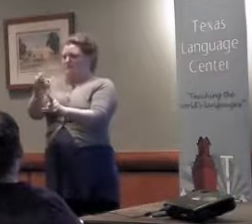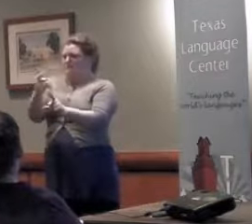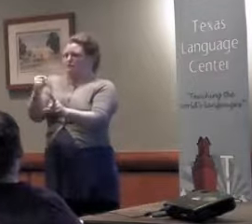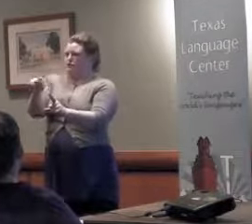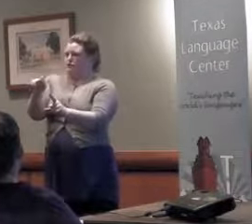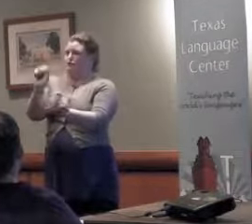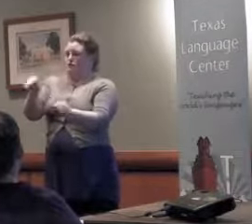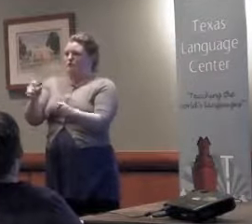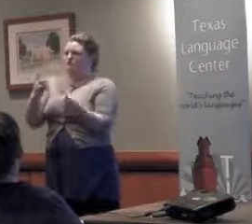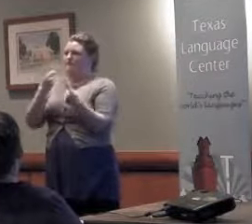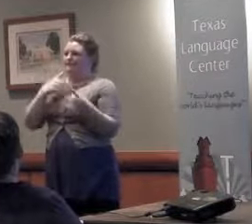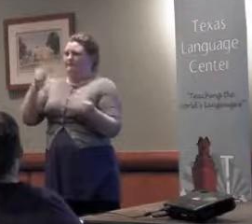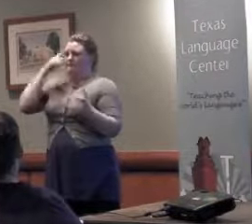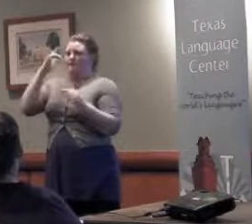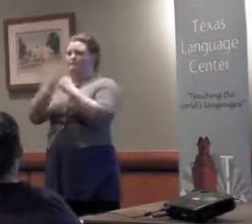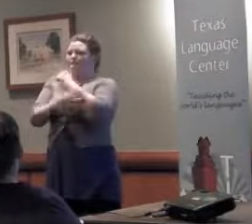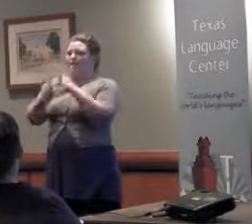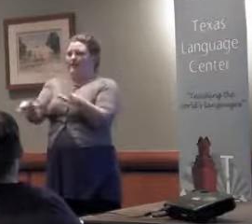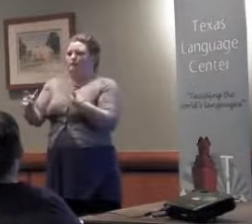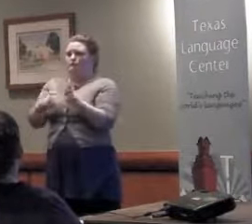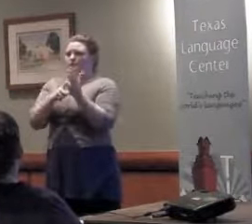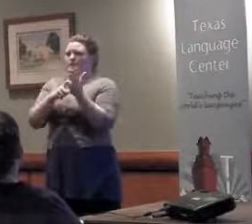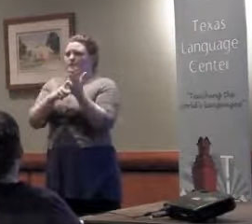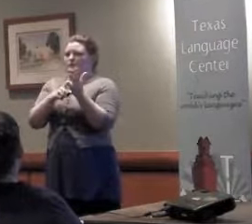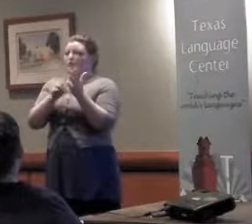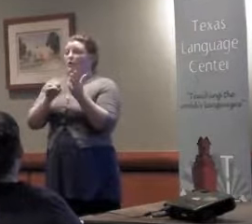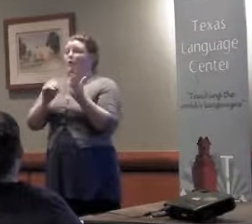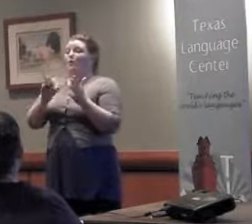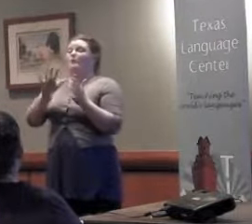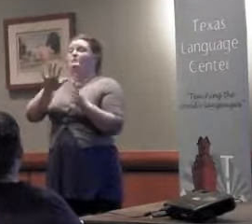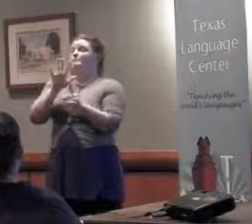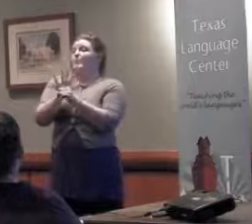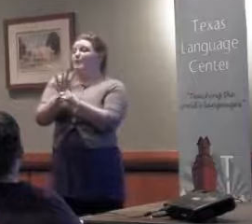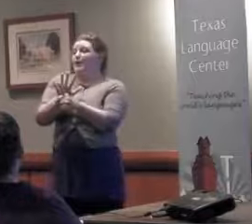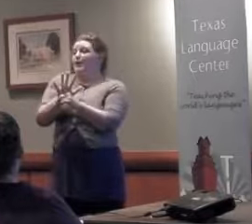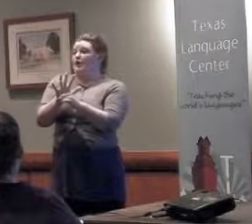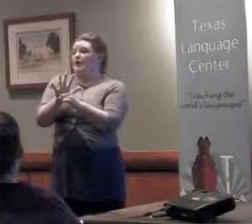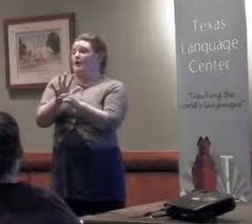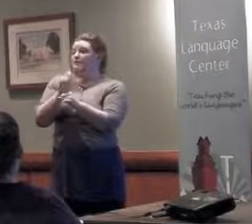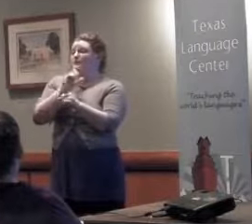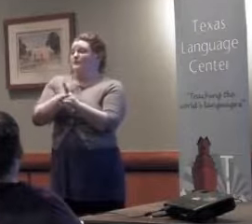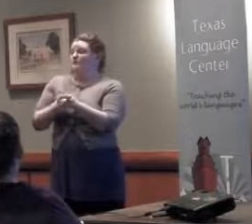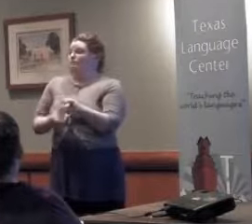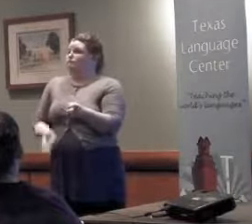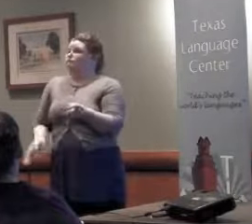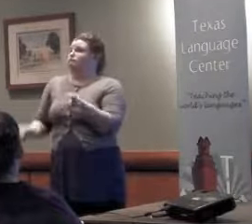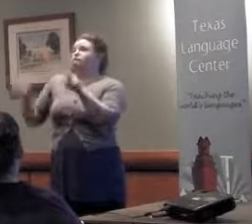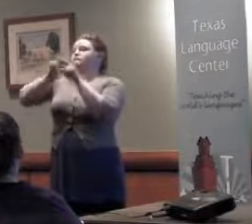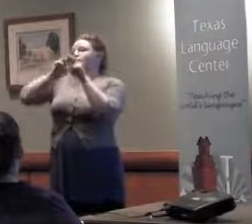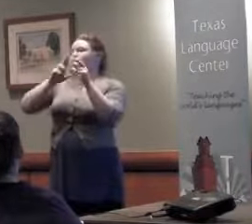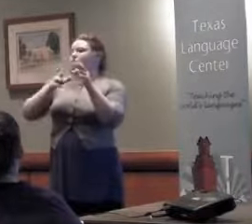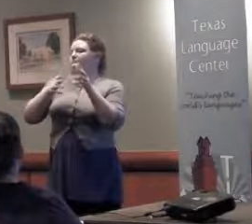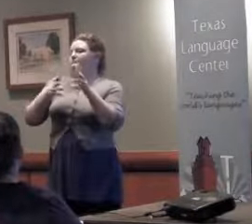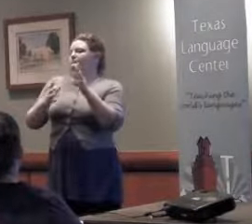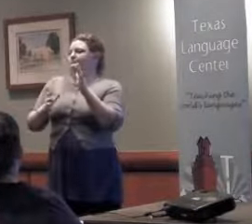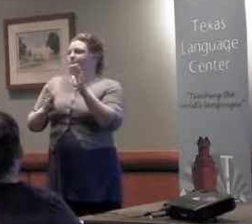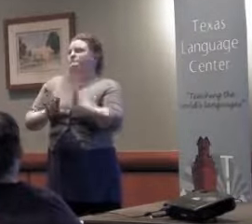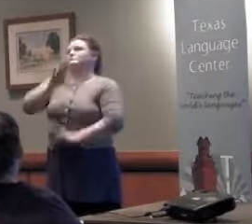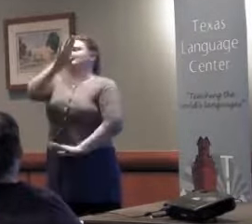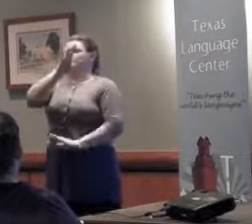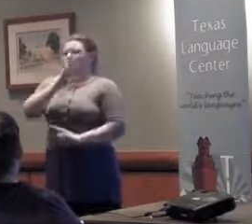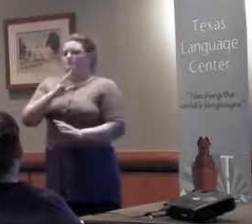foreign language requirement. So its interest, its popularity as a language really blossomed,